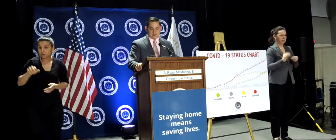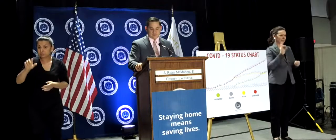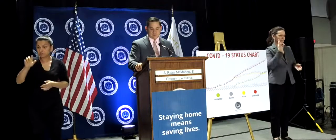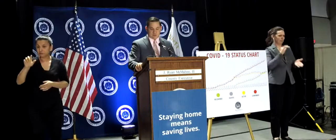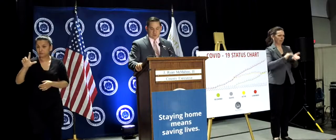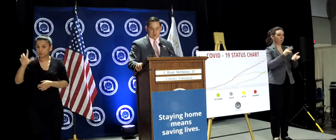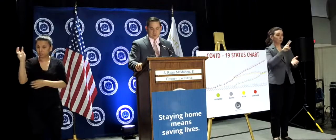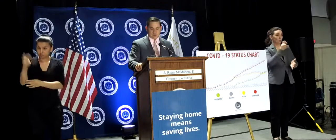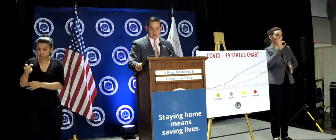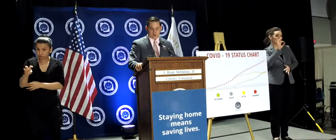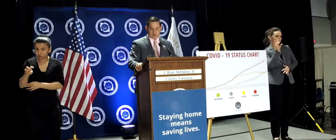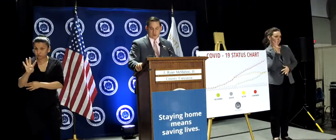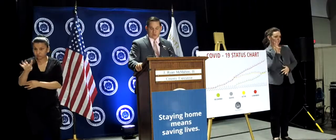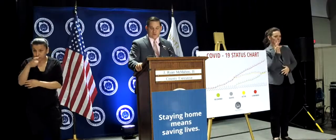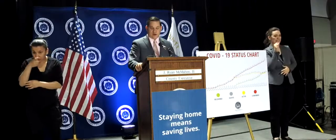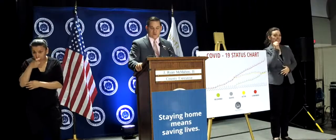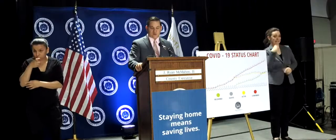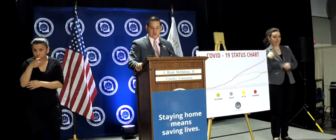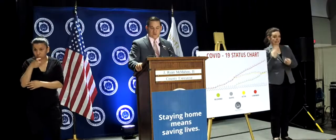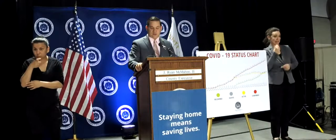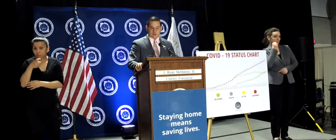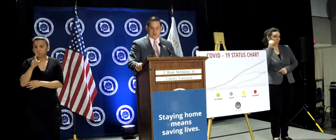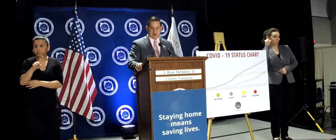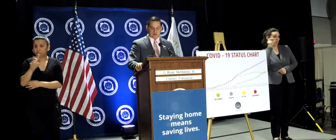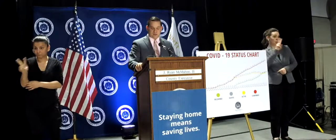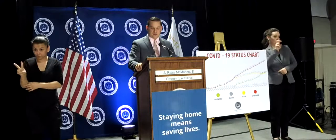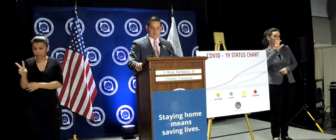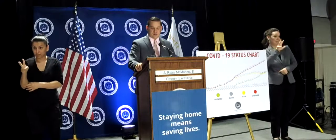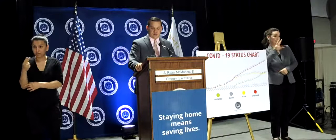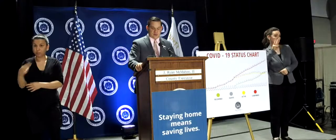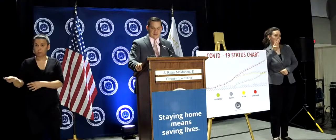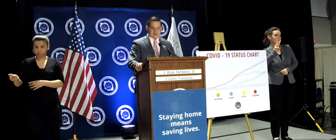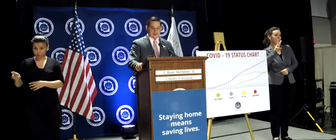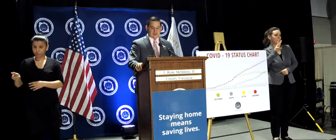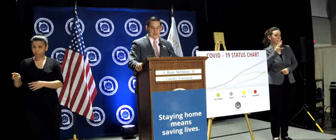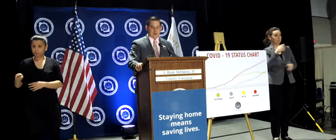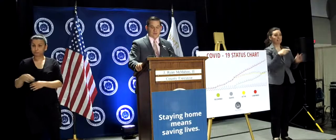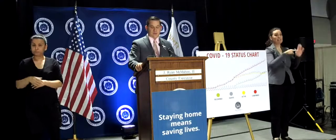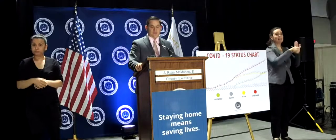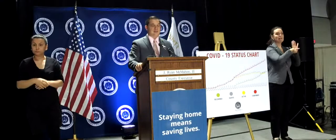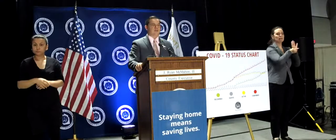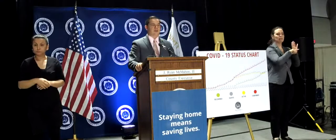7,297 tests have been returned, with 563 positive and